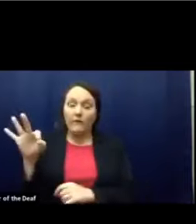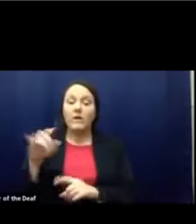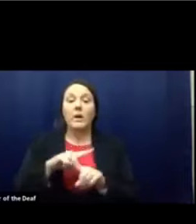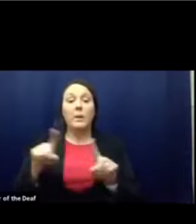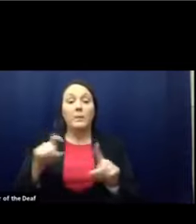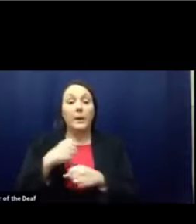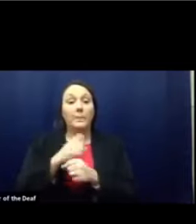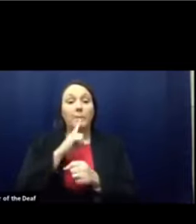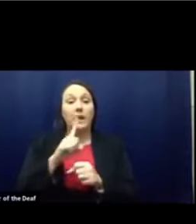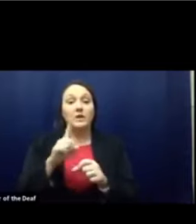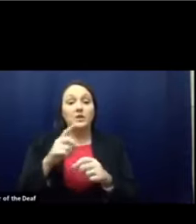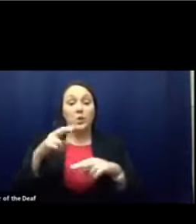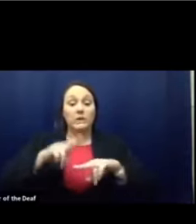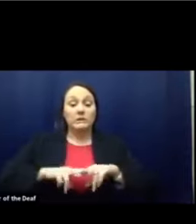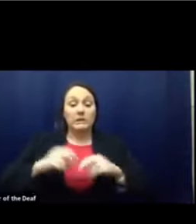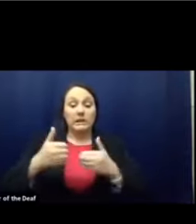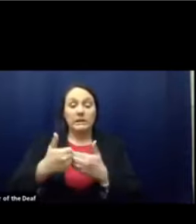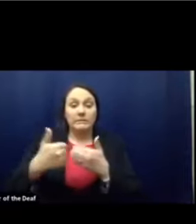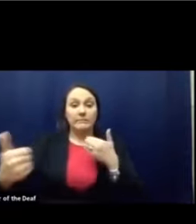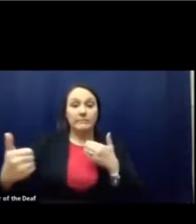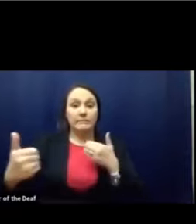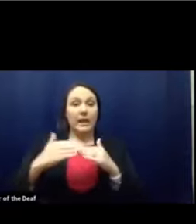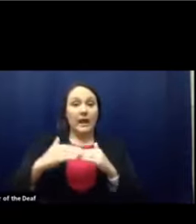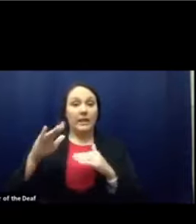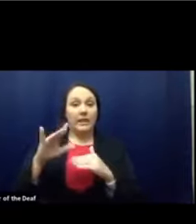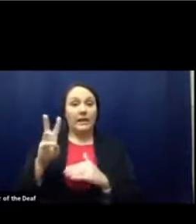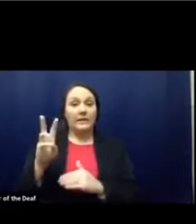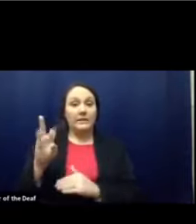at least 6 feet apart while you're doing so.